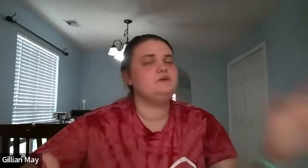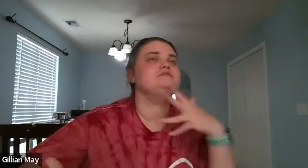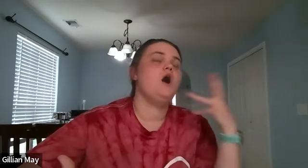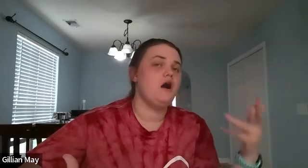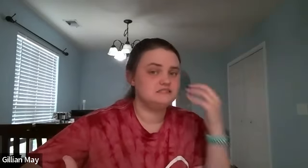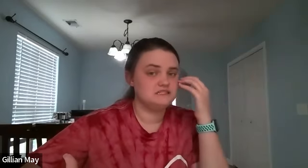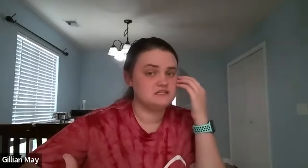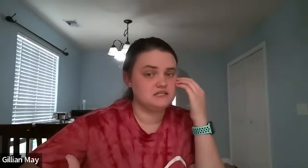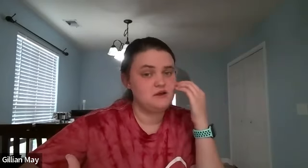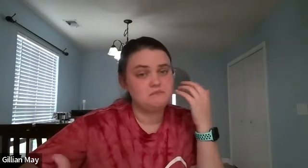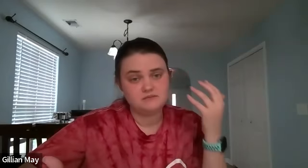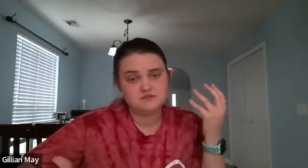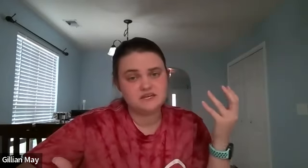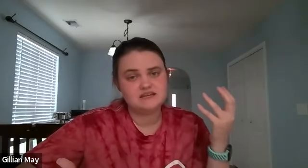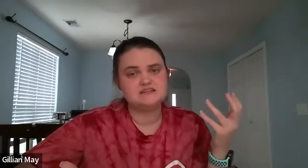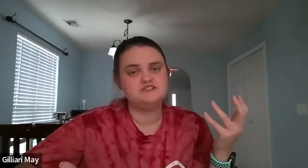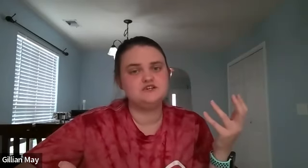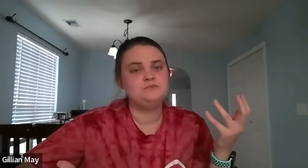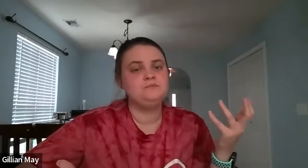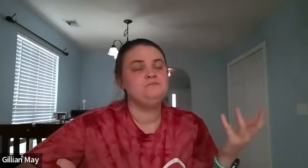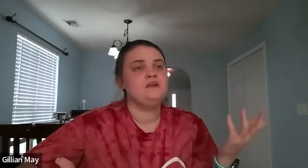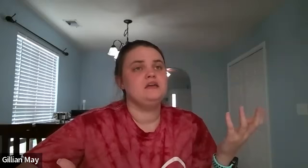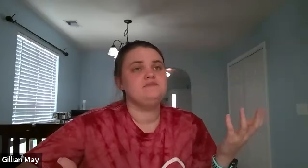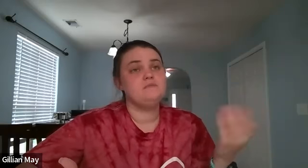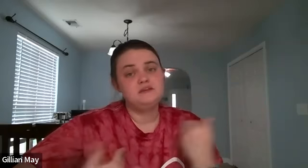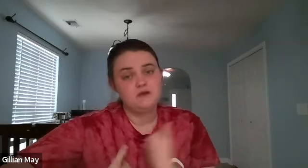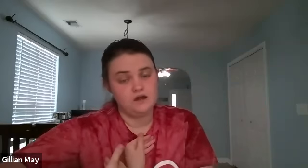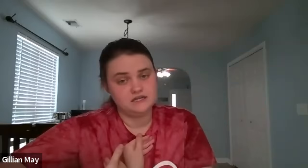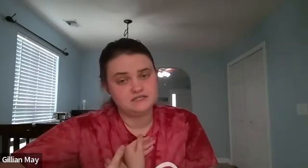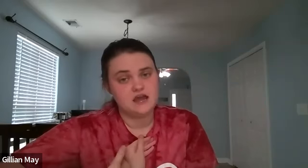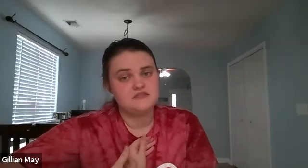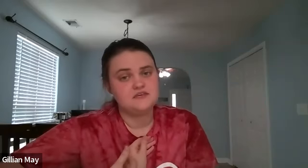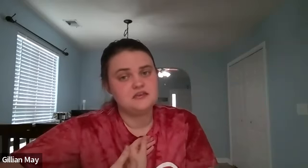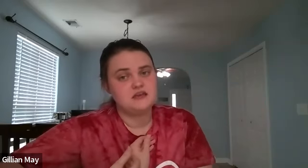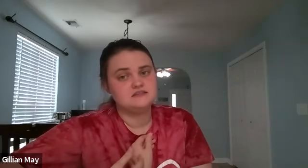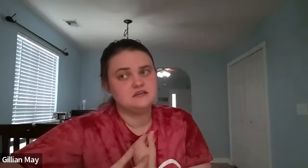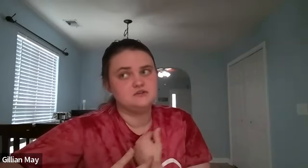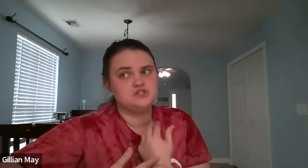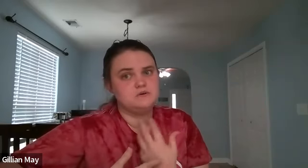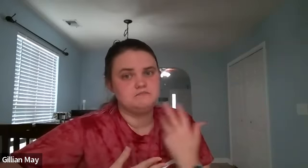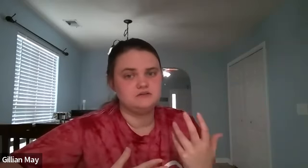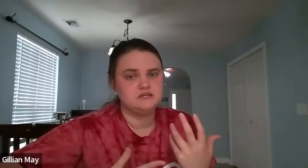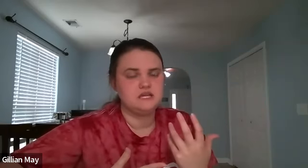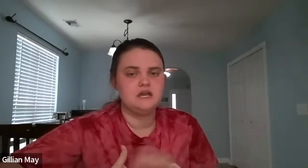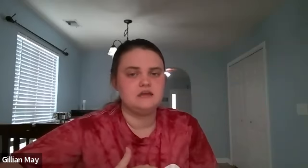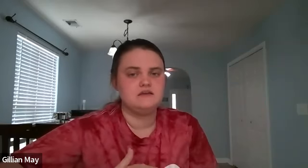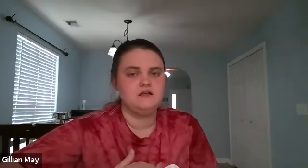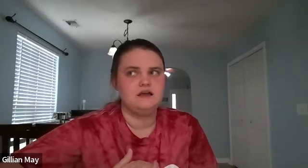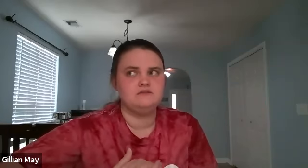we've talked and discussed about maybe doing an ASL 2. If I'm being honest, I think ASL 2 in building, like